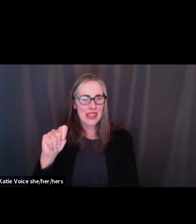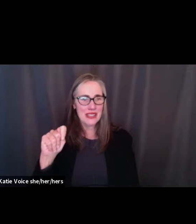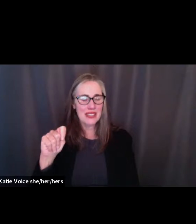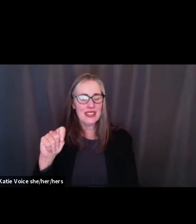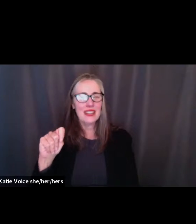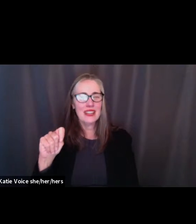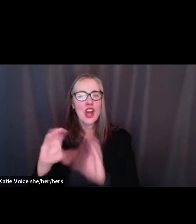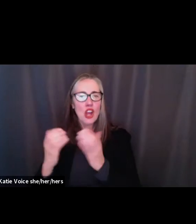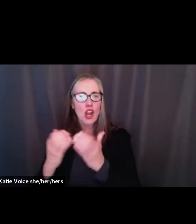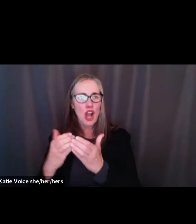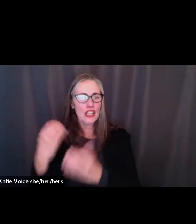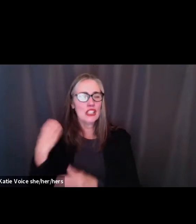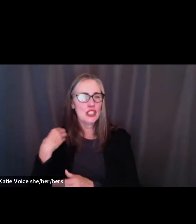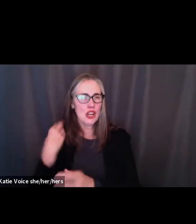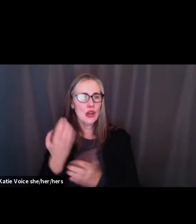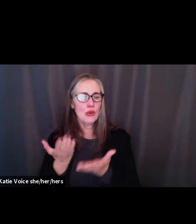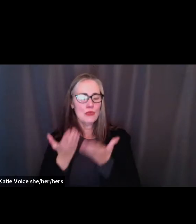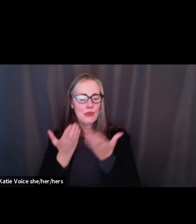the report.